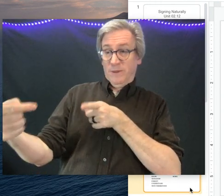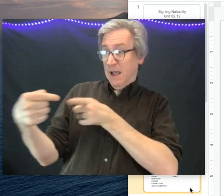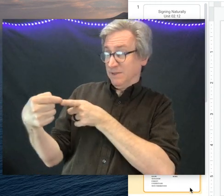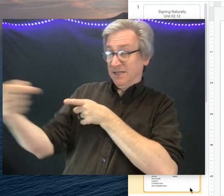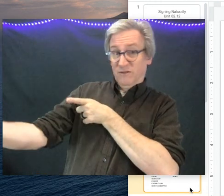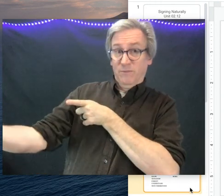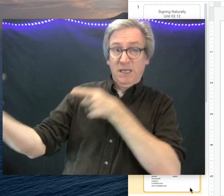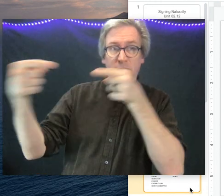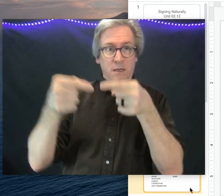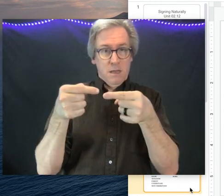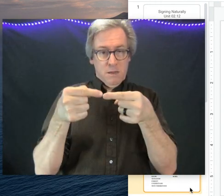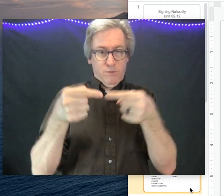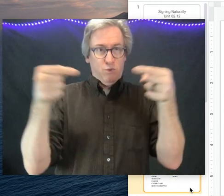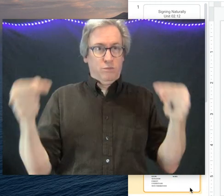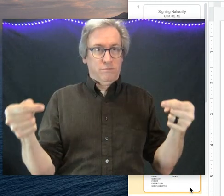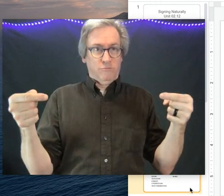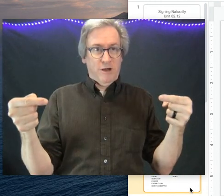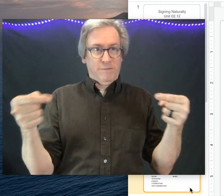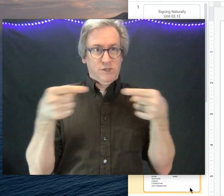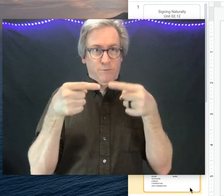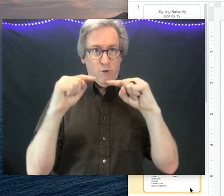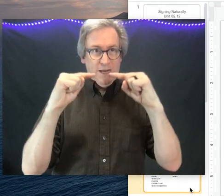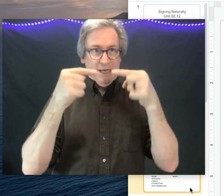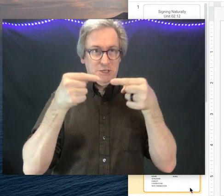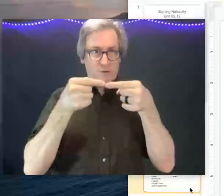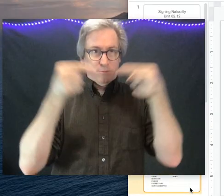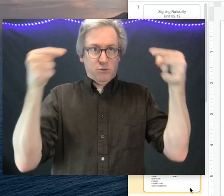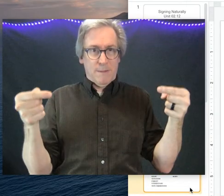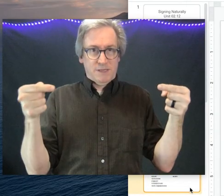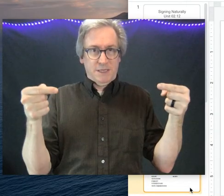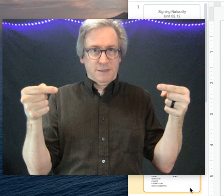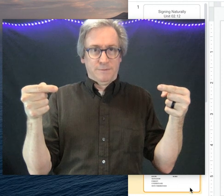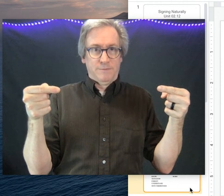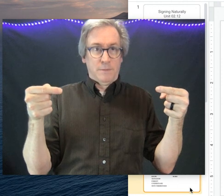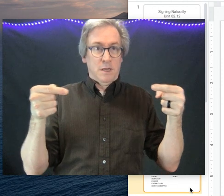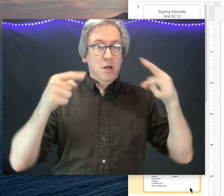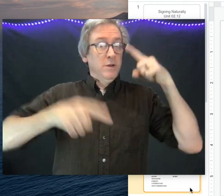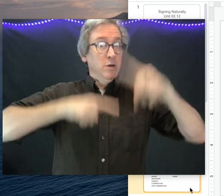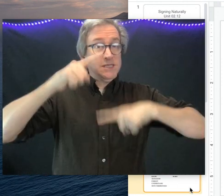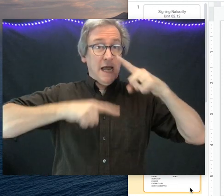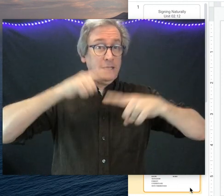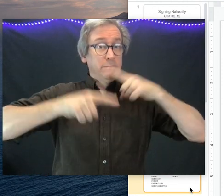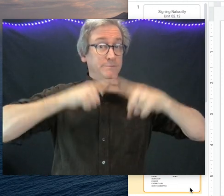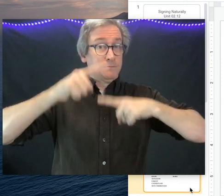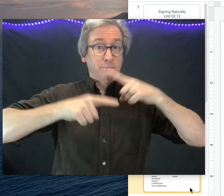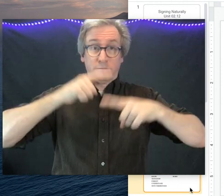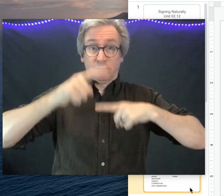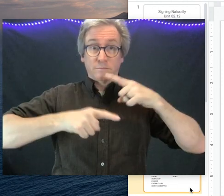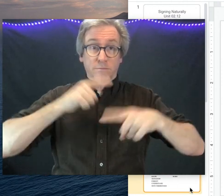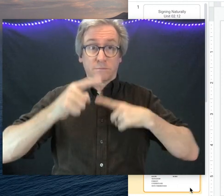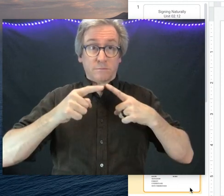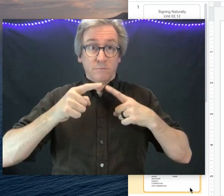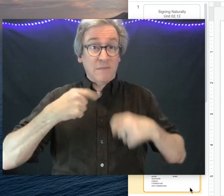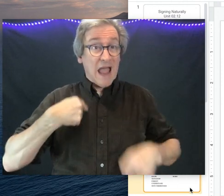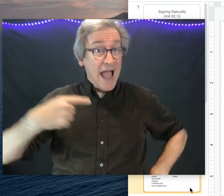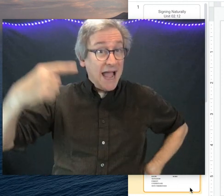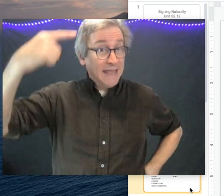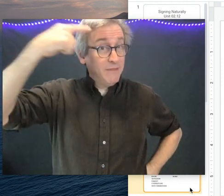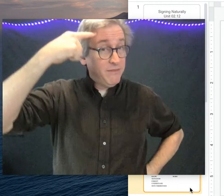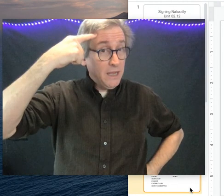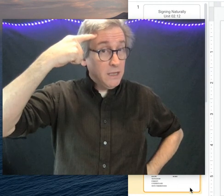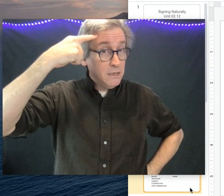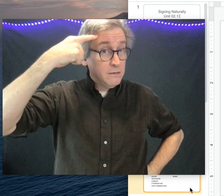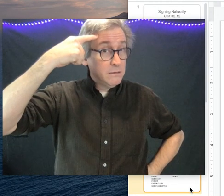It could be opposite of me, right? So they're pointing at each other. Opposite. Sign.